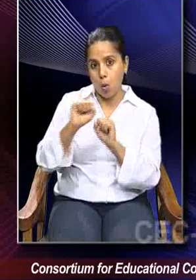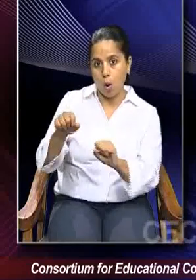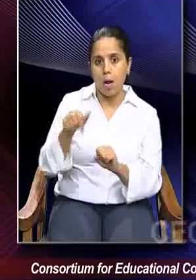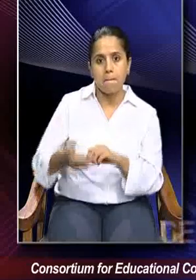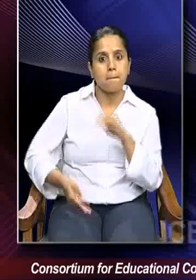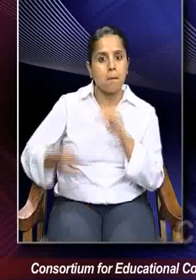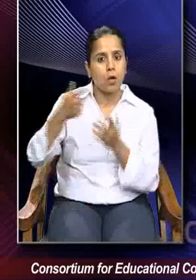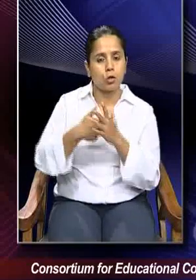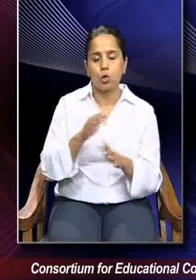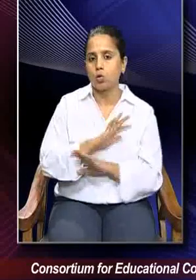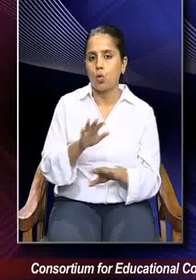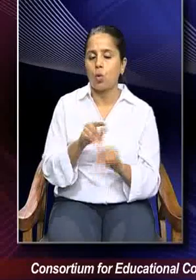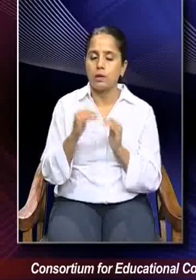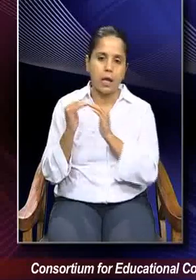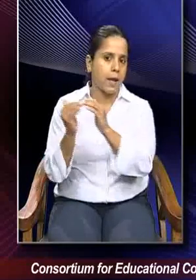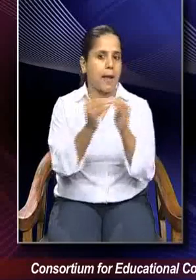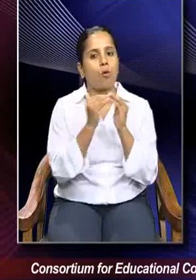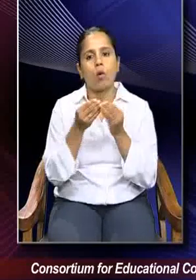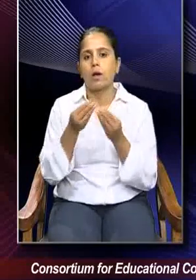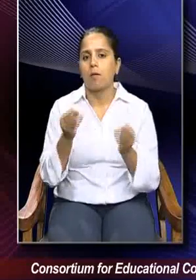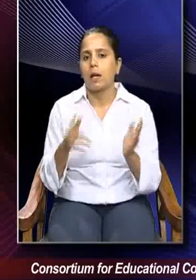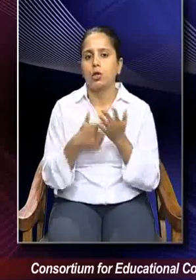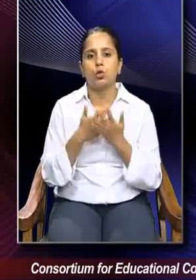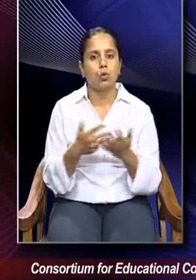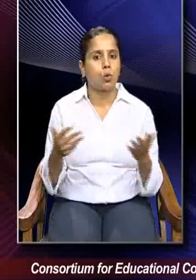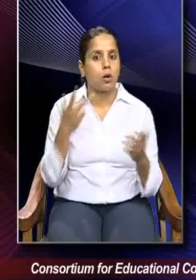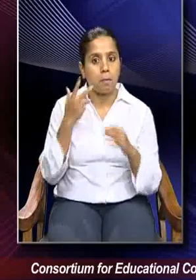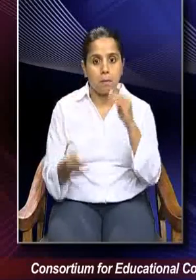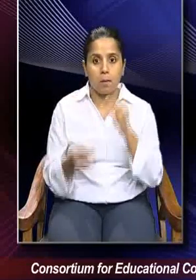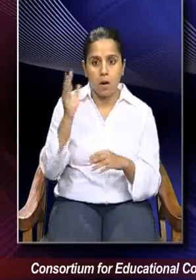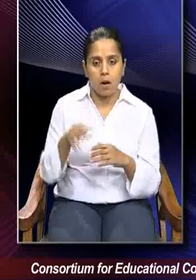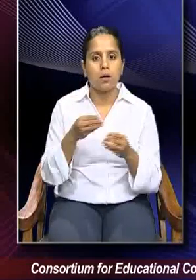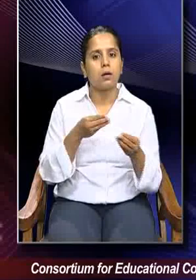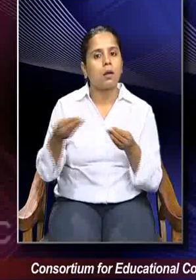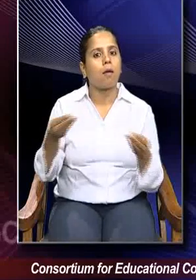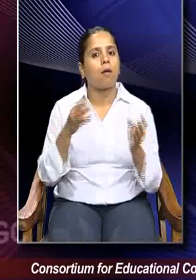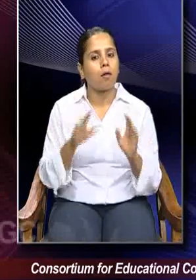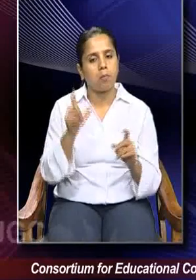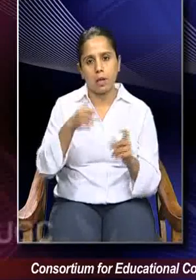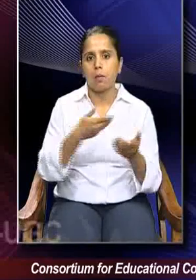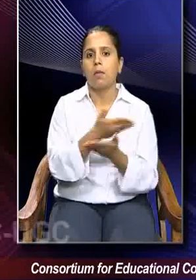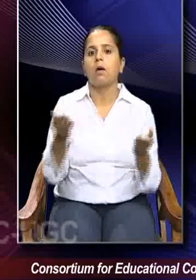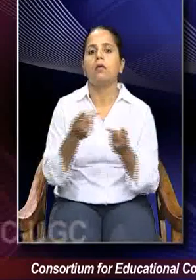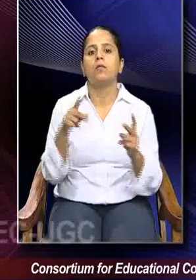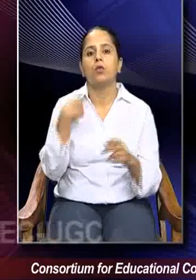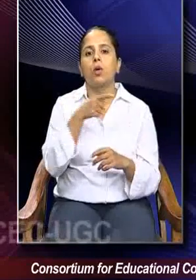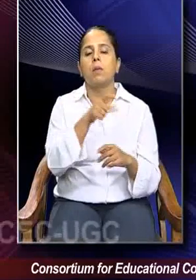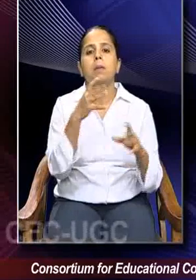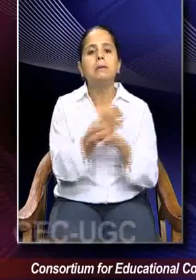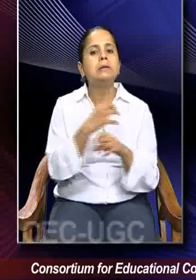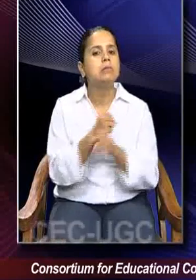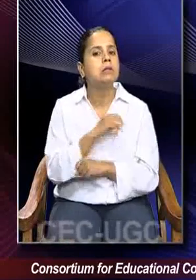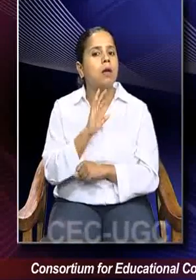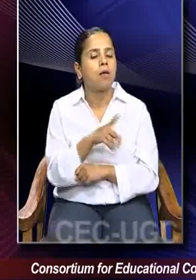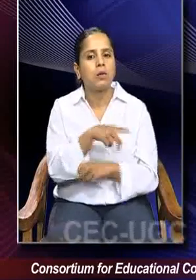excess of resources. All resources which are in excess are distributed among the people who are deprived and are